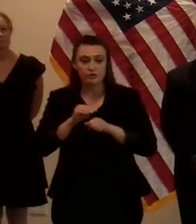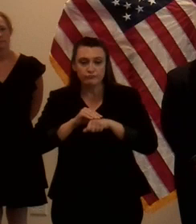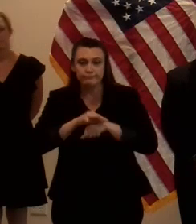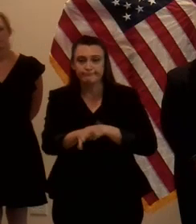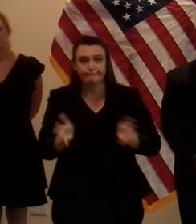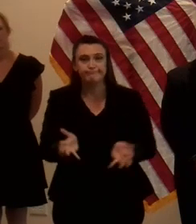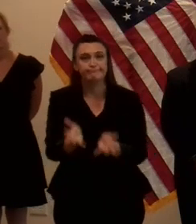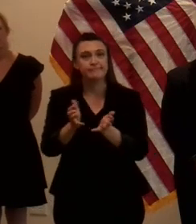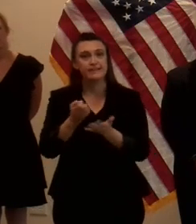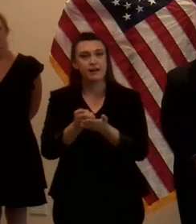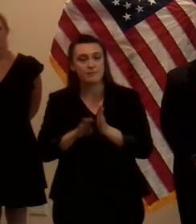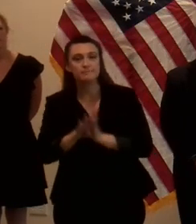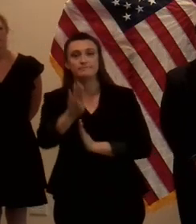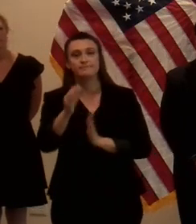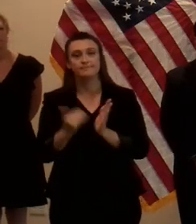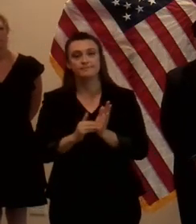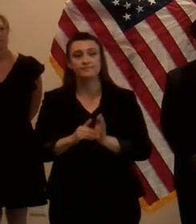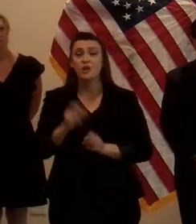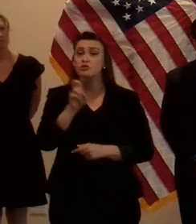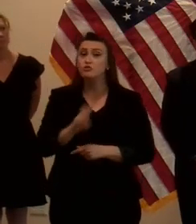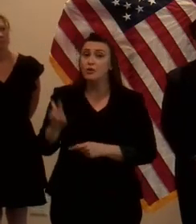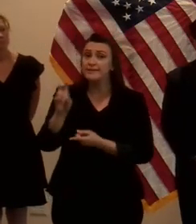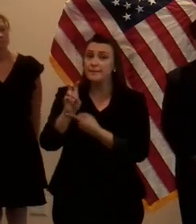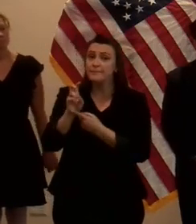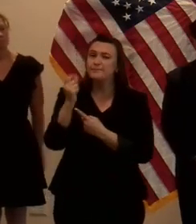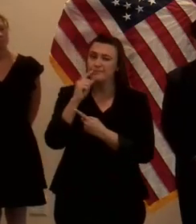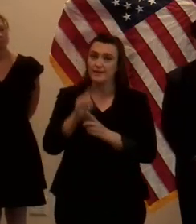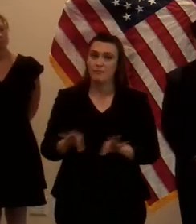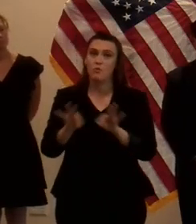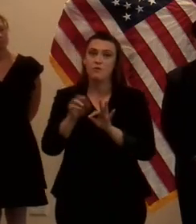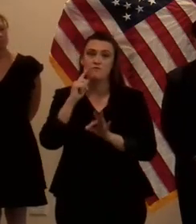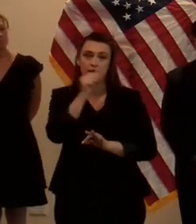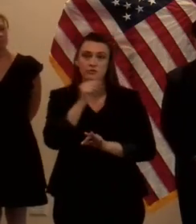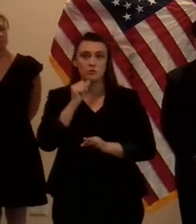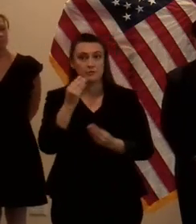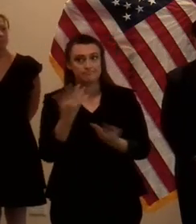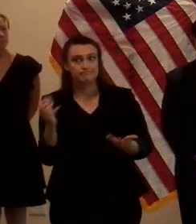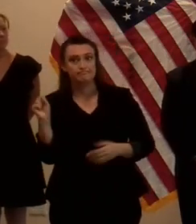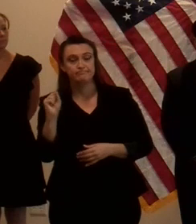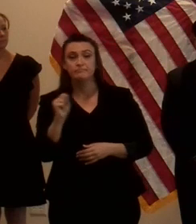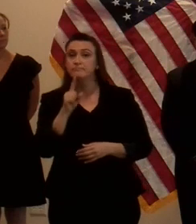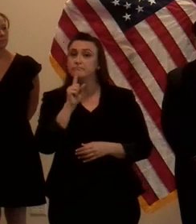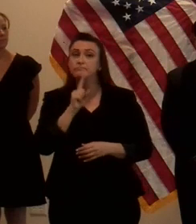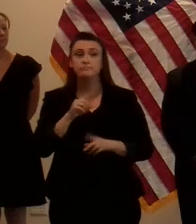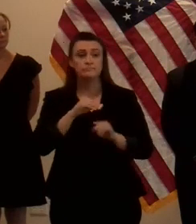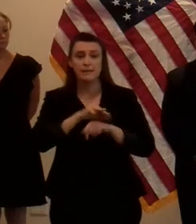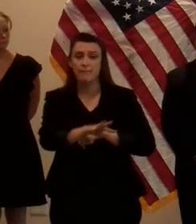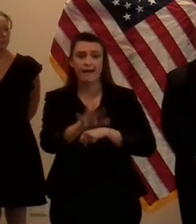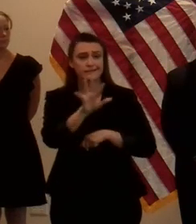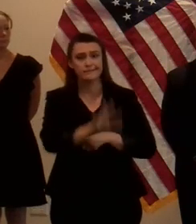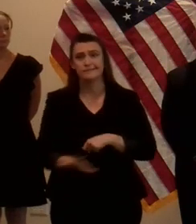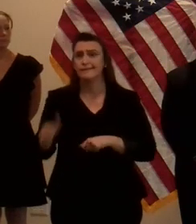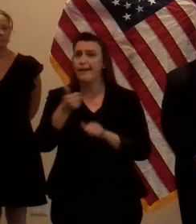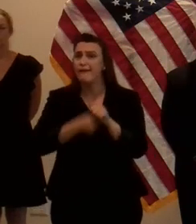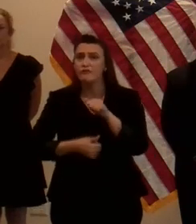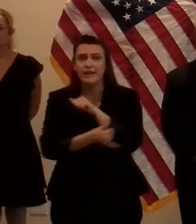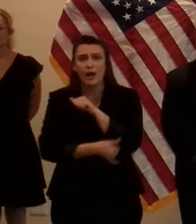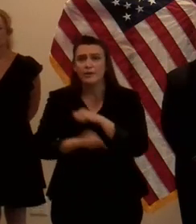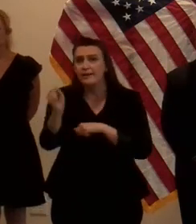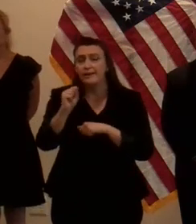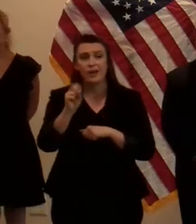economy. Tourism plays an important role in Arizona's economy. It positively impacts all 15 counties